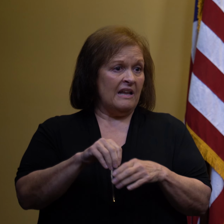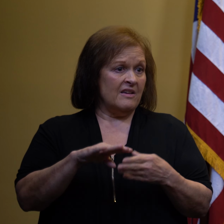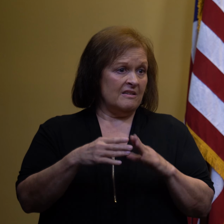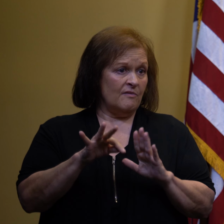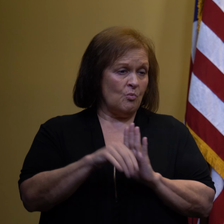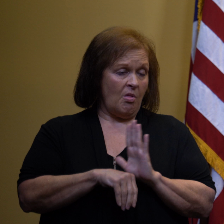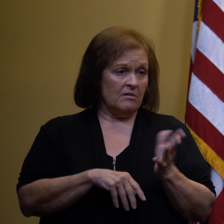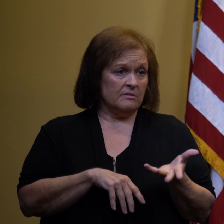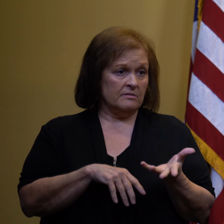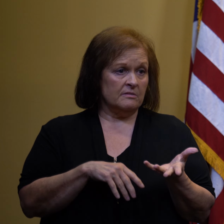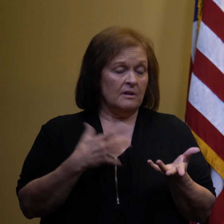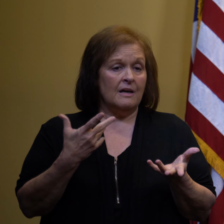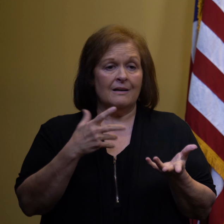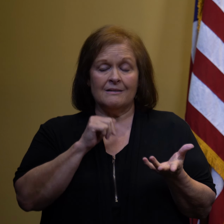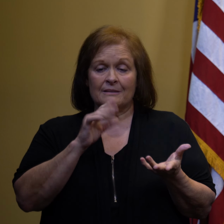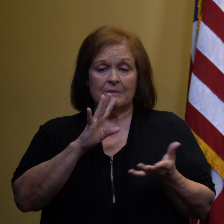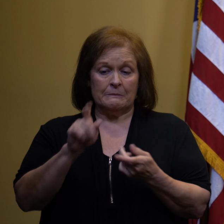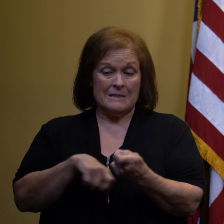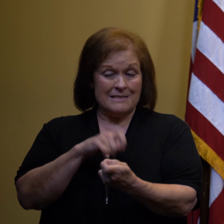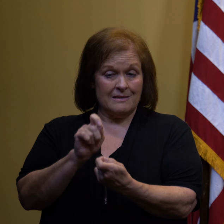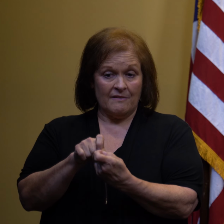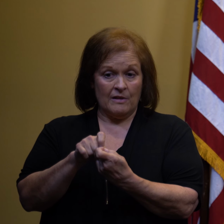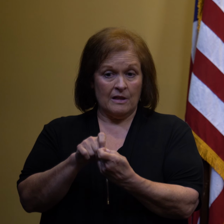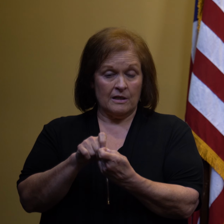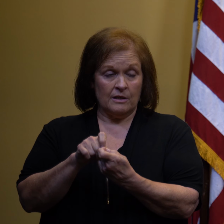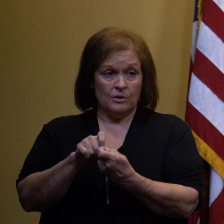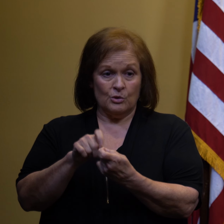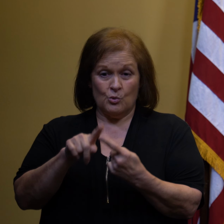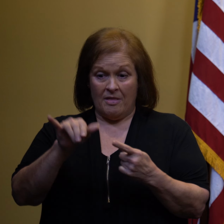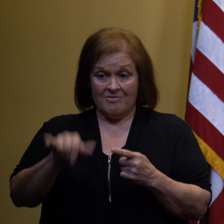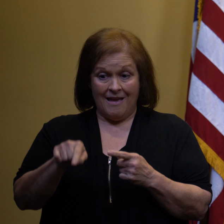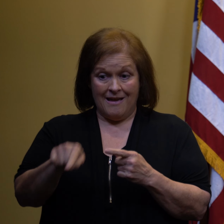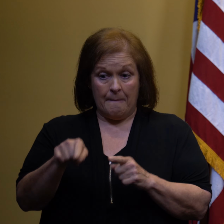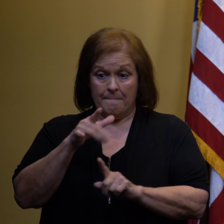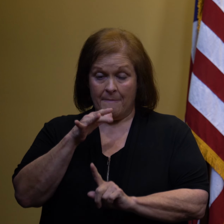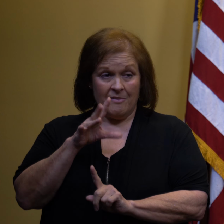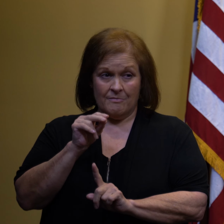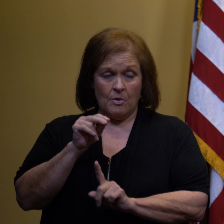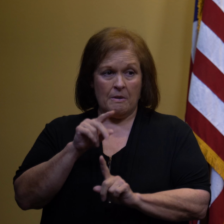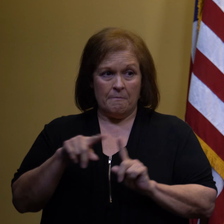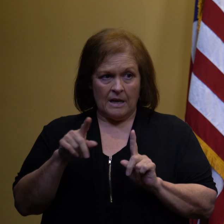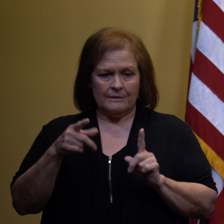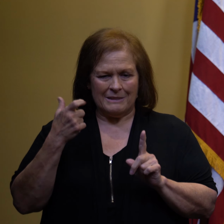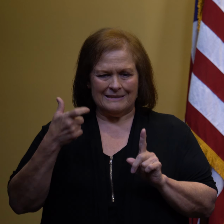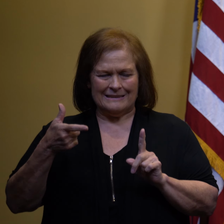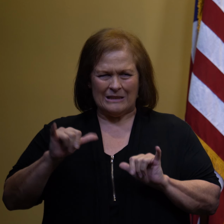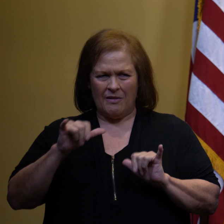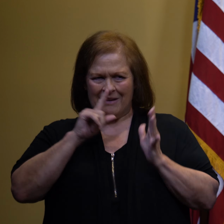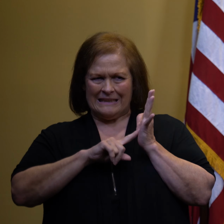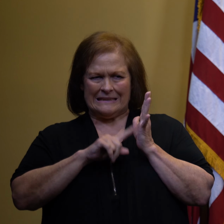city of New Orleans. Not speaking specifically to this particular mother, things are under